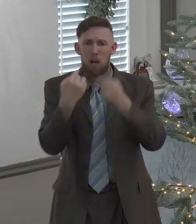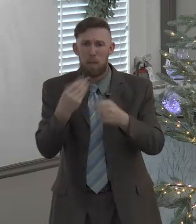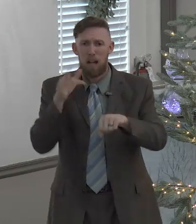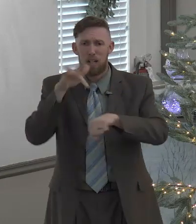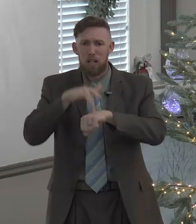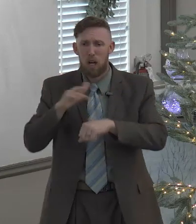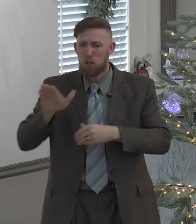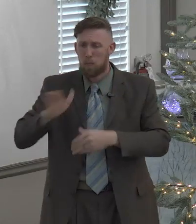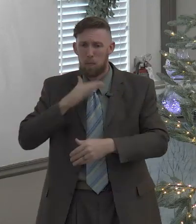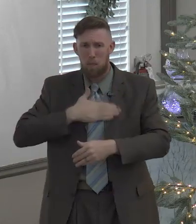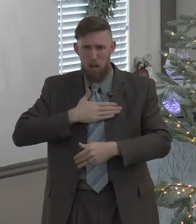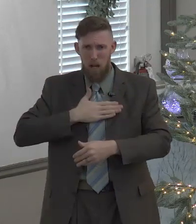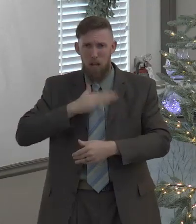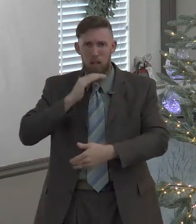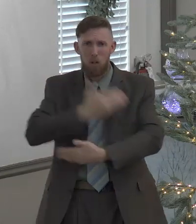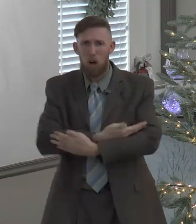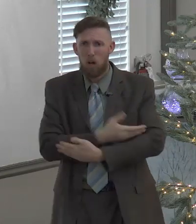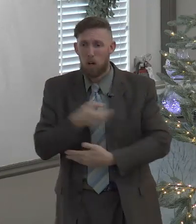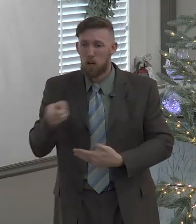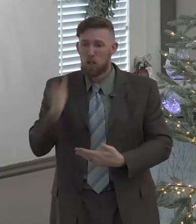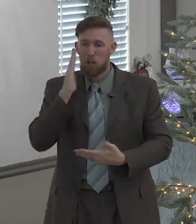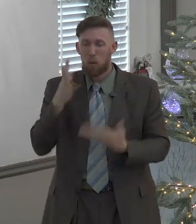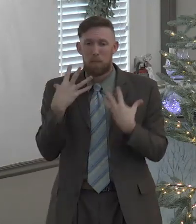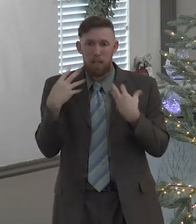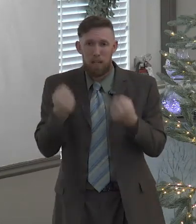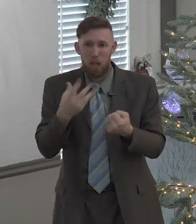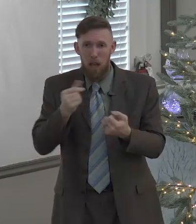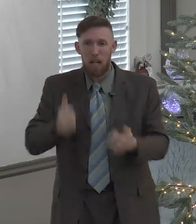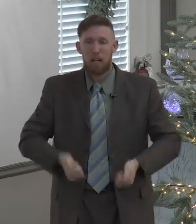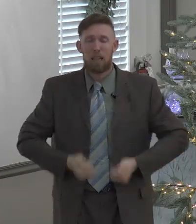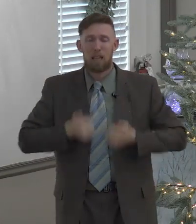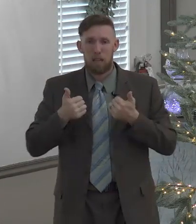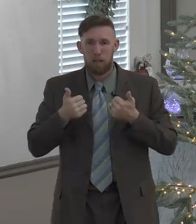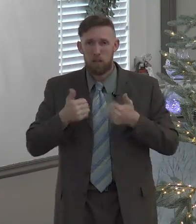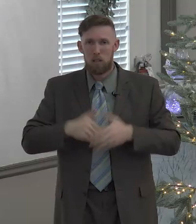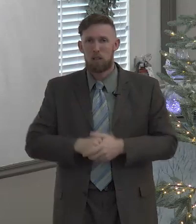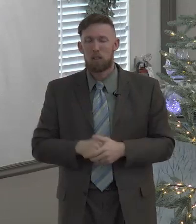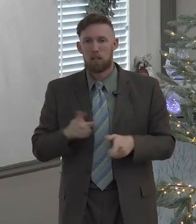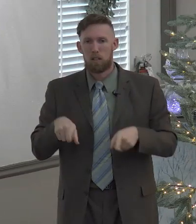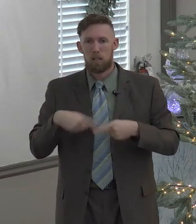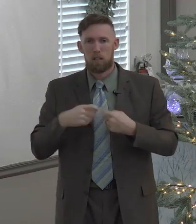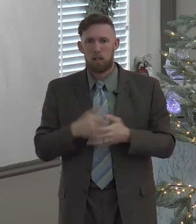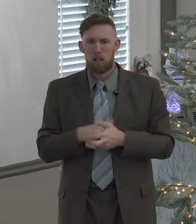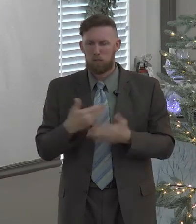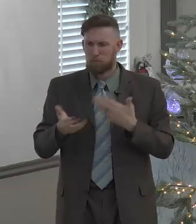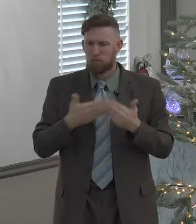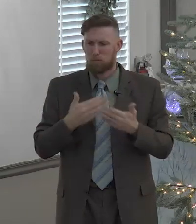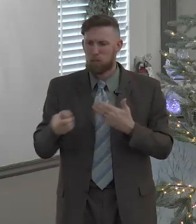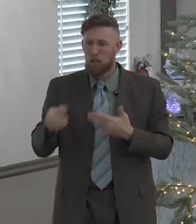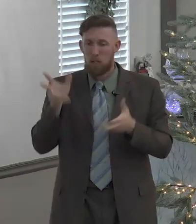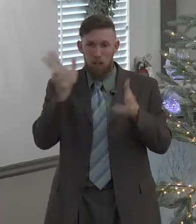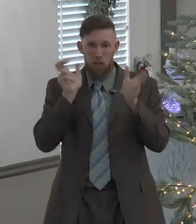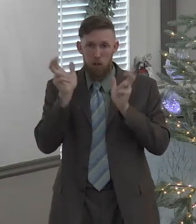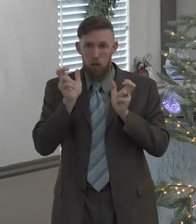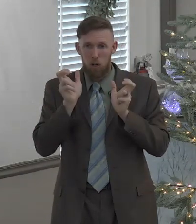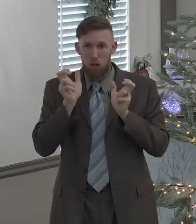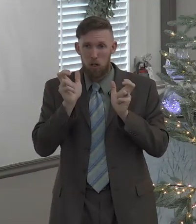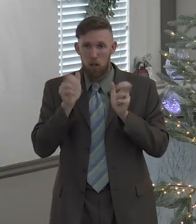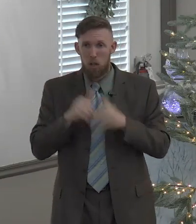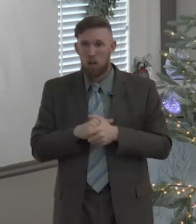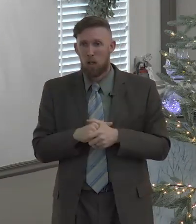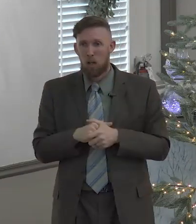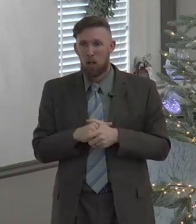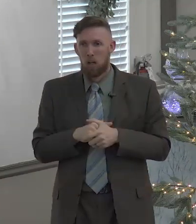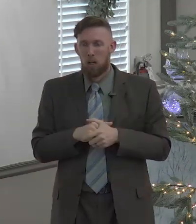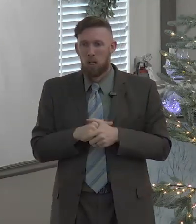at the point of death. I pray thee, come and lay thy hands on her, that she may be healed, and she shall live." Regardless